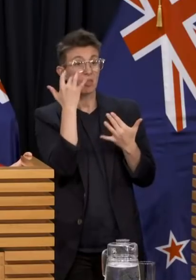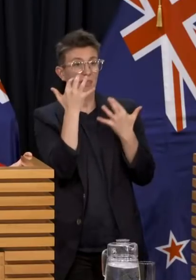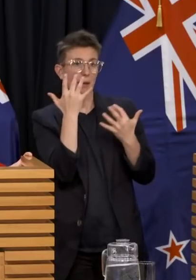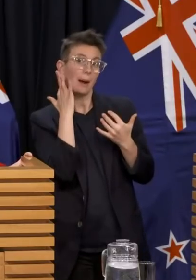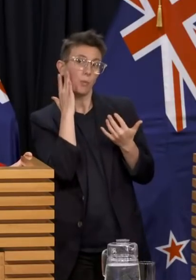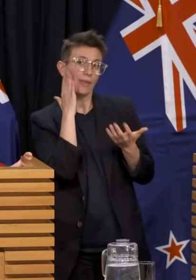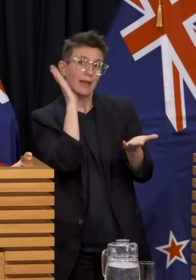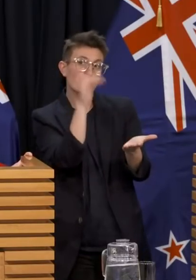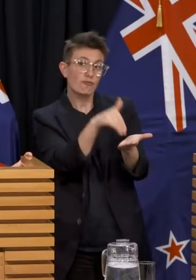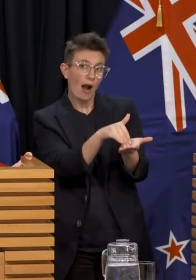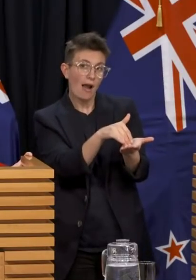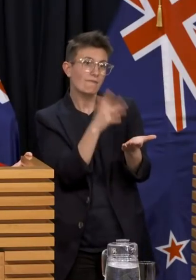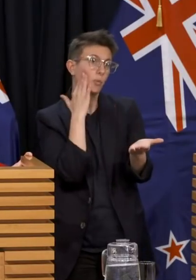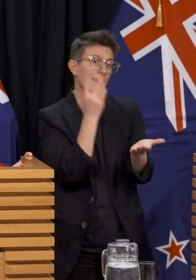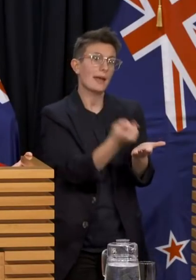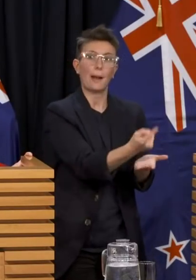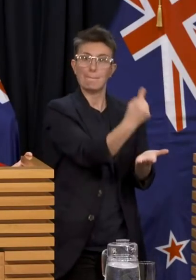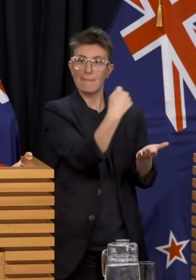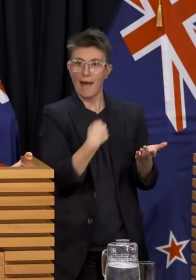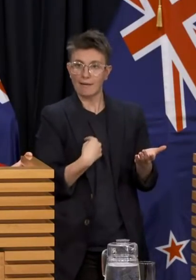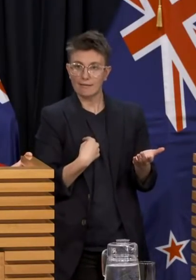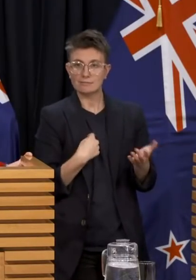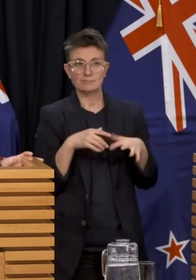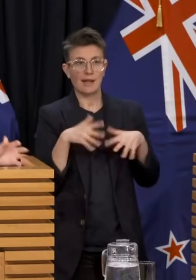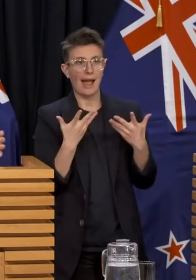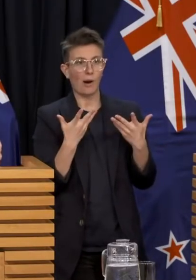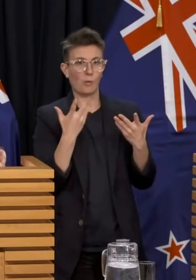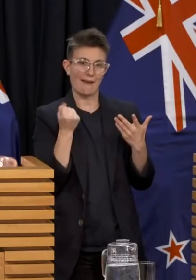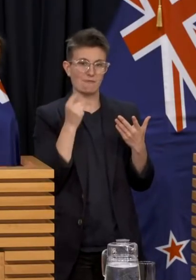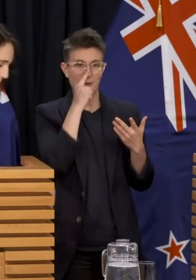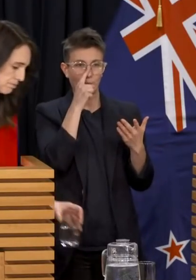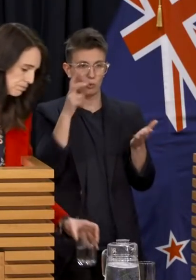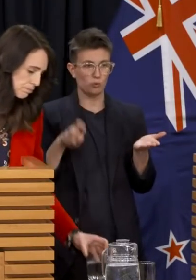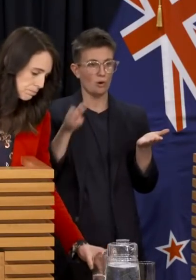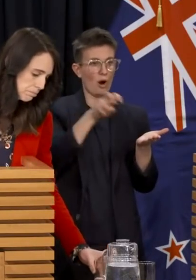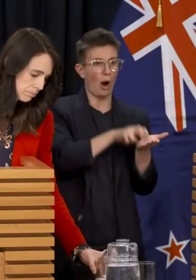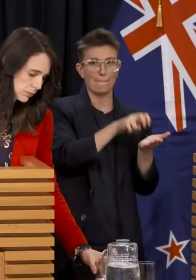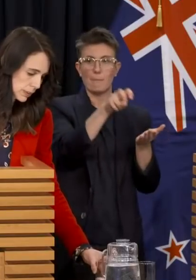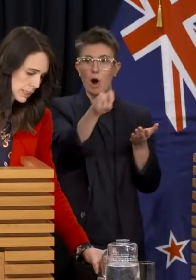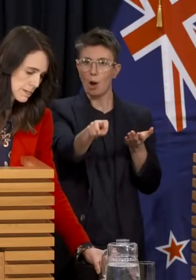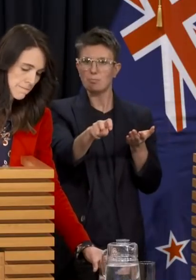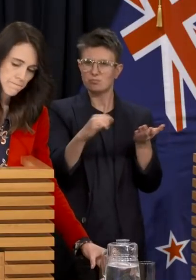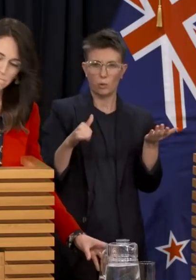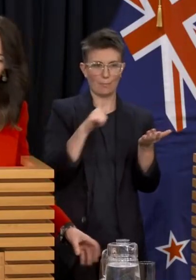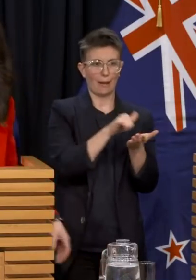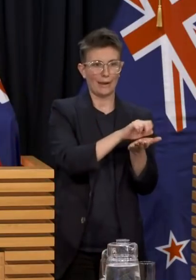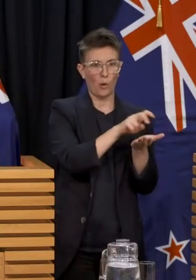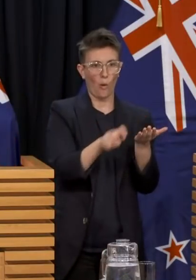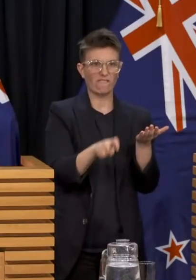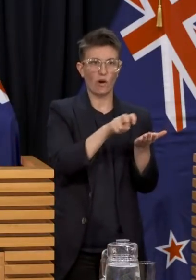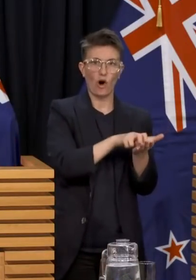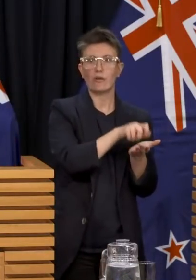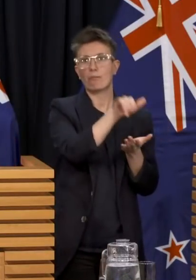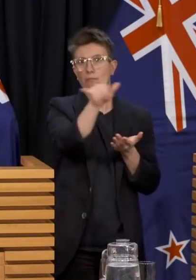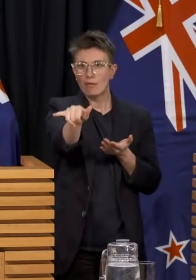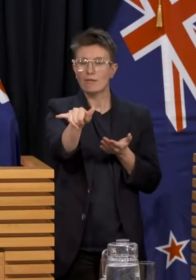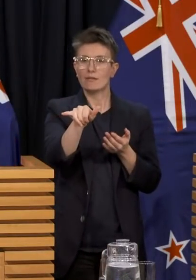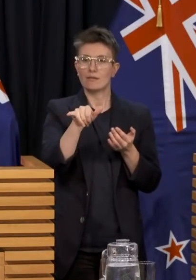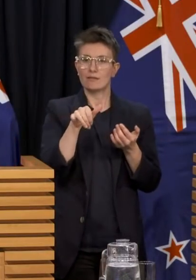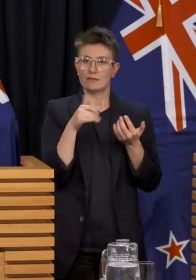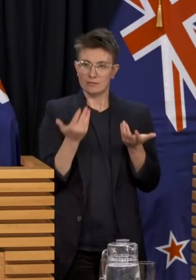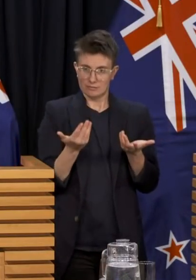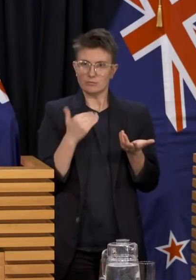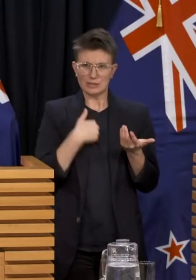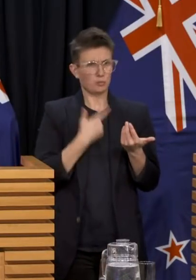travel back. We have to think about how we handle transit passengers. There are a whole variety of issues that we need to work through very, very carefully. I don't think anybody in New